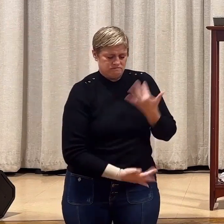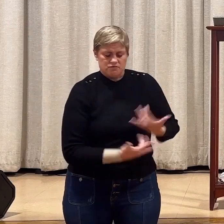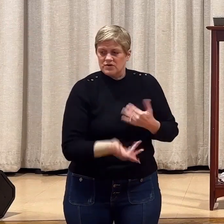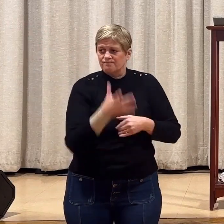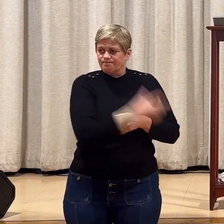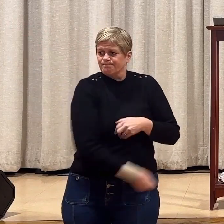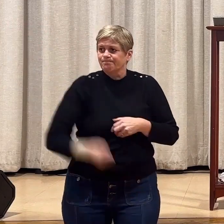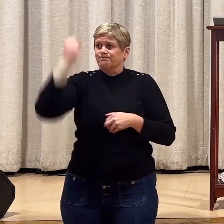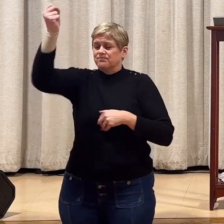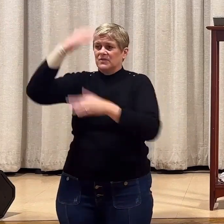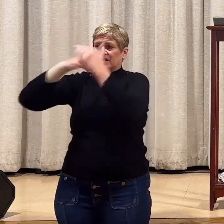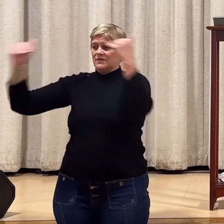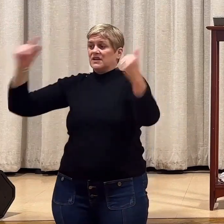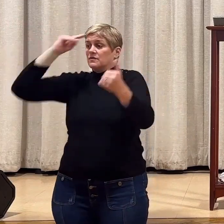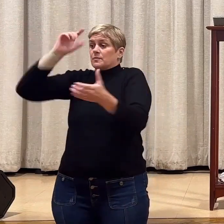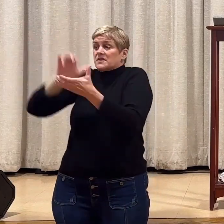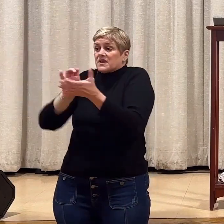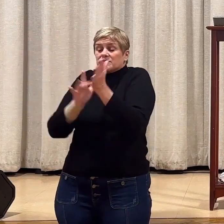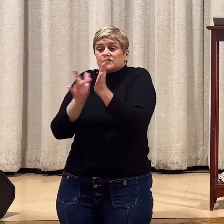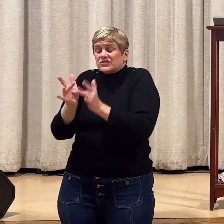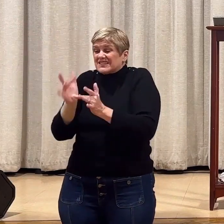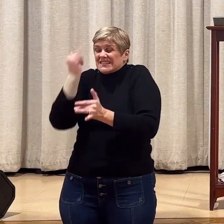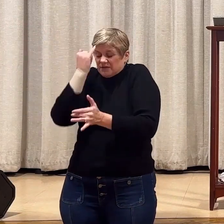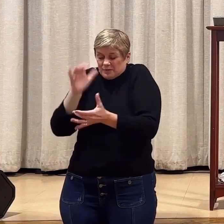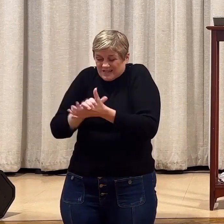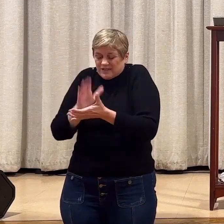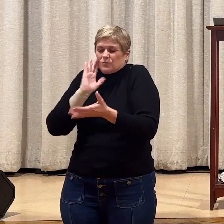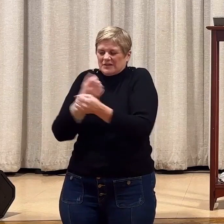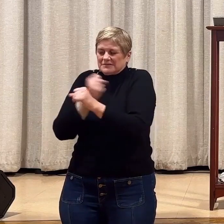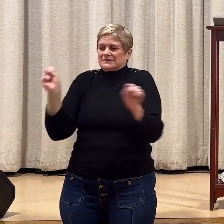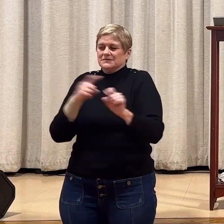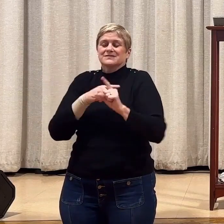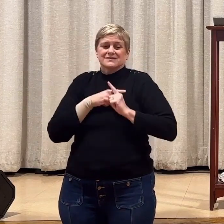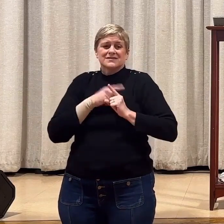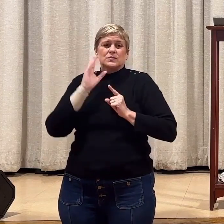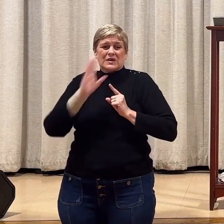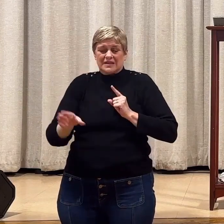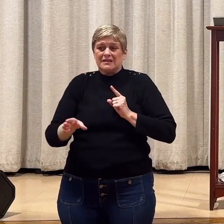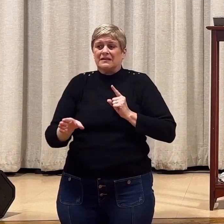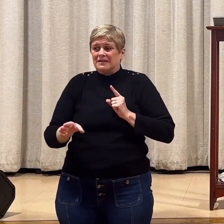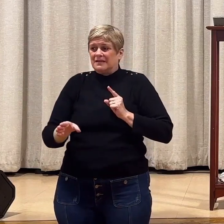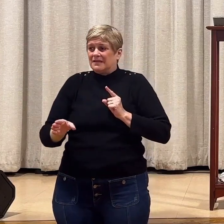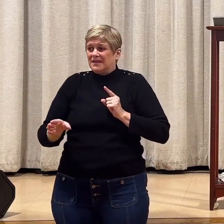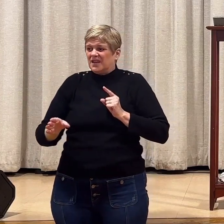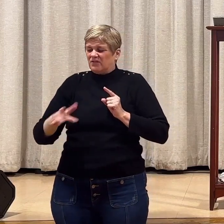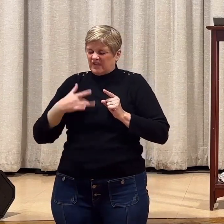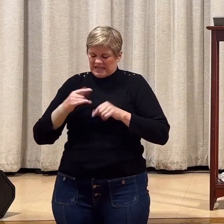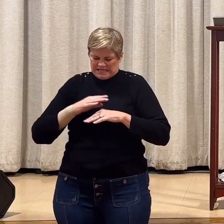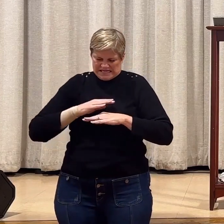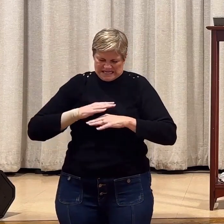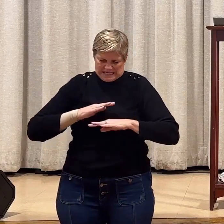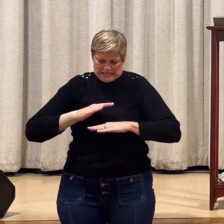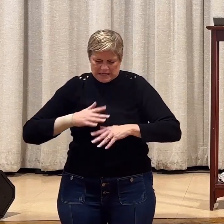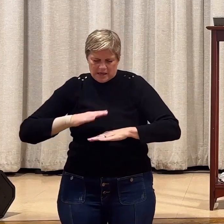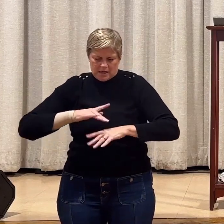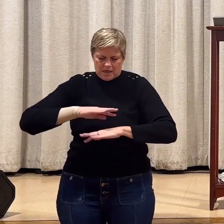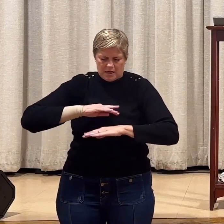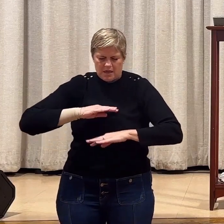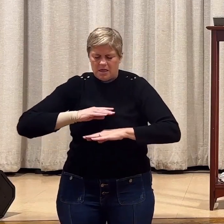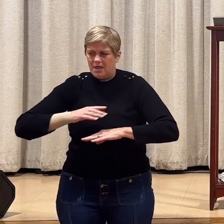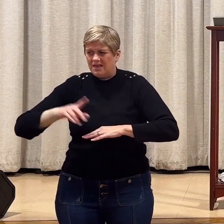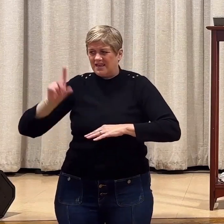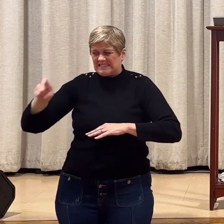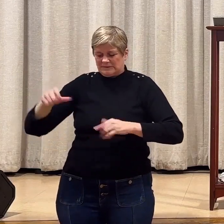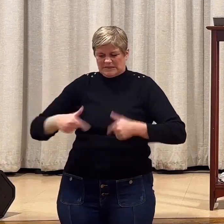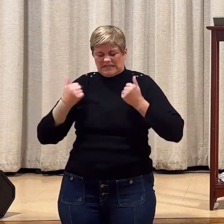I promise, the Bible says, all who believe in him will be saved. And if you have, you need to make that decision to surrender